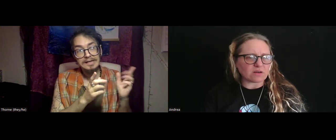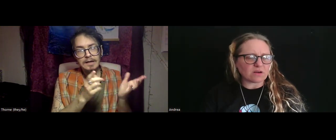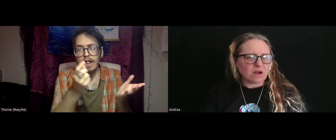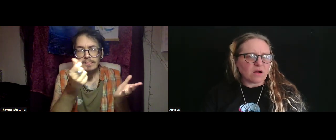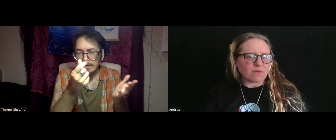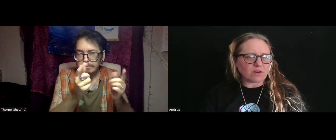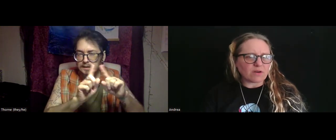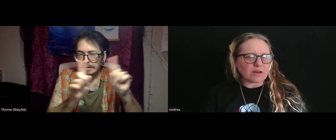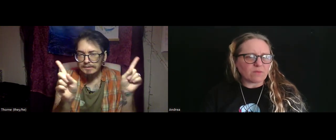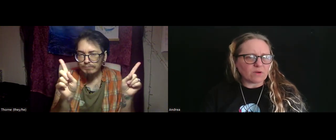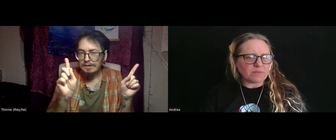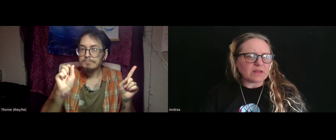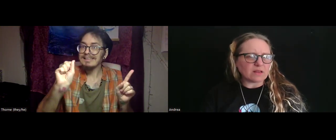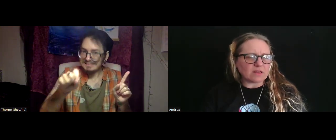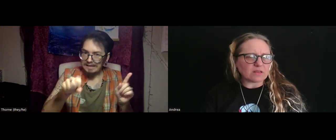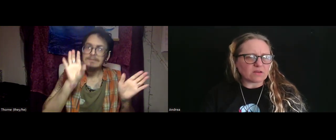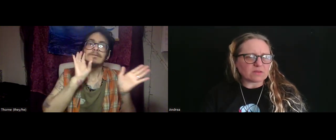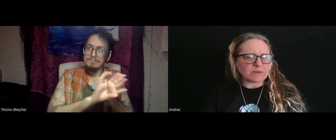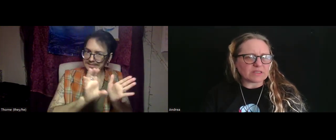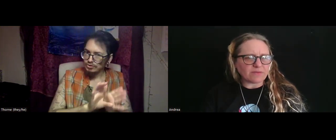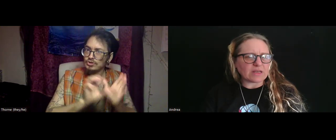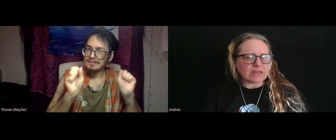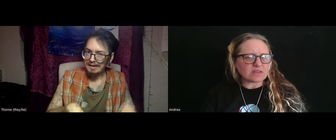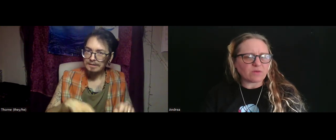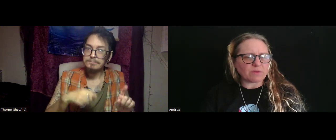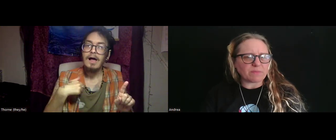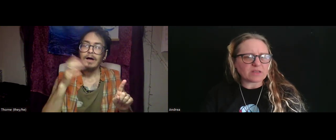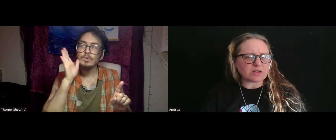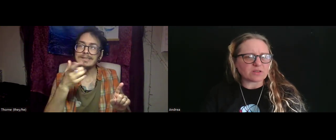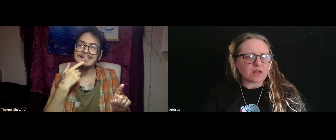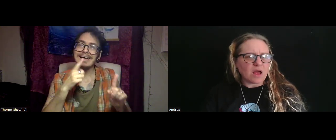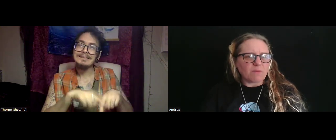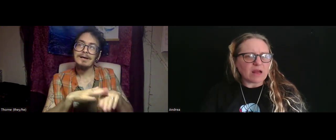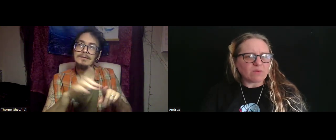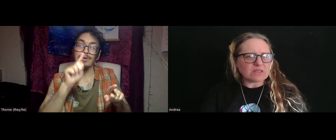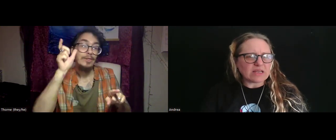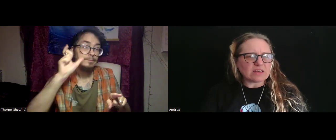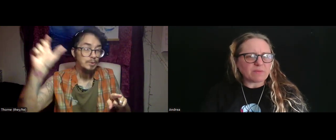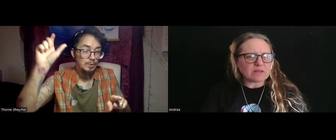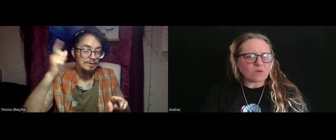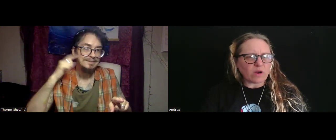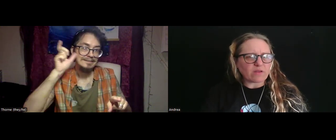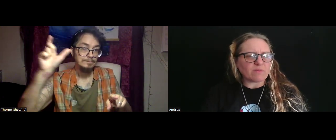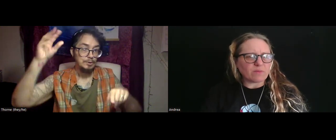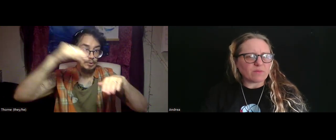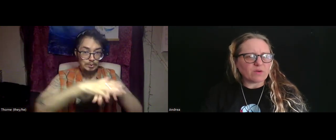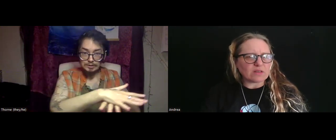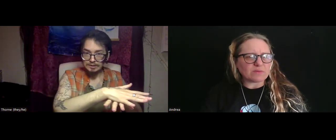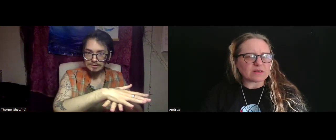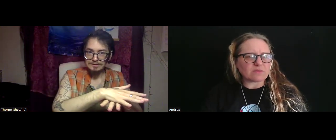Cancer, Mercury would be is a little bit different. Yes, there would be pictures, but I would say it depends on where the moon is because the